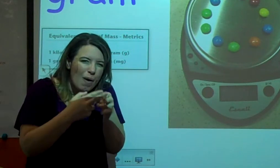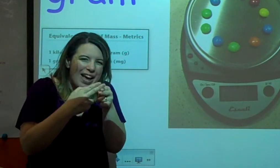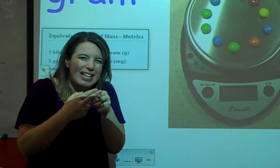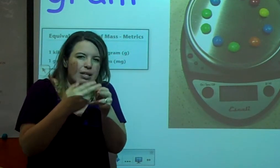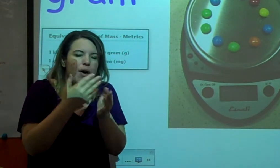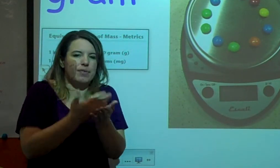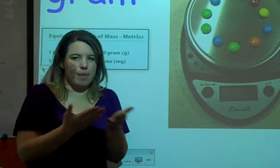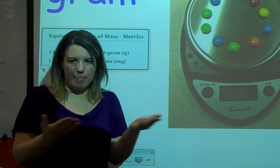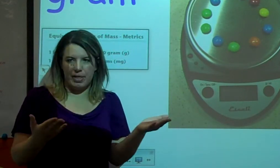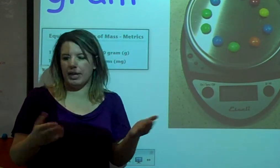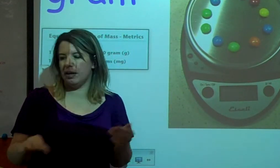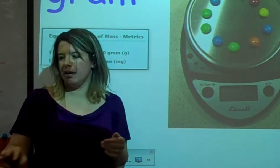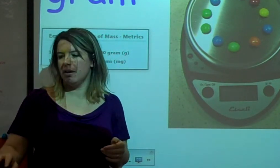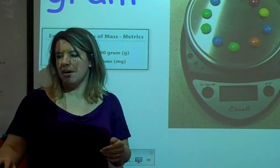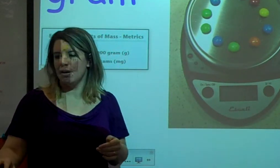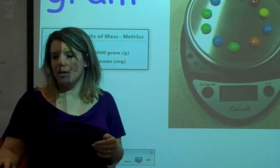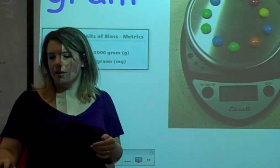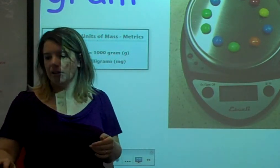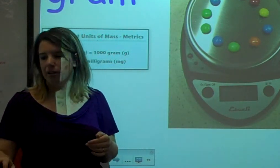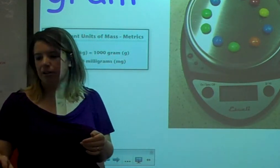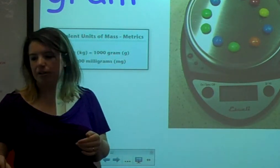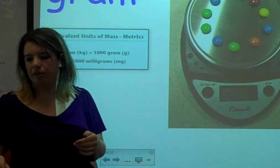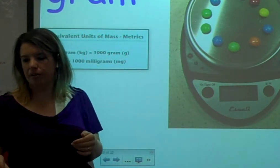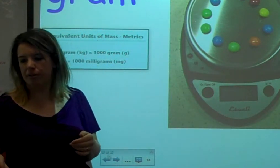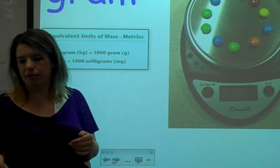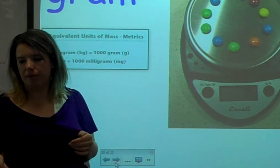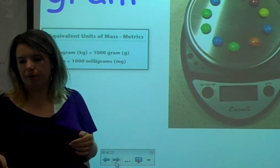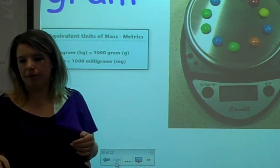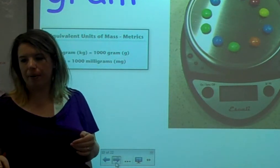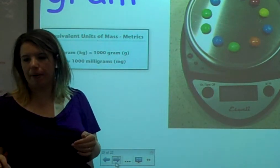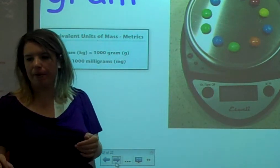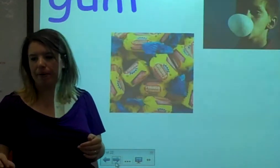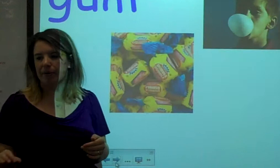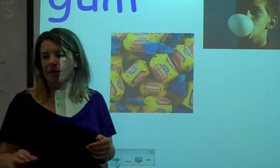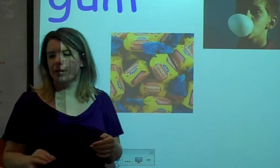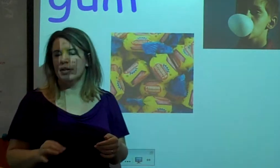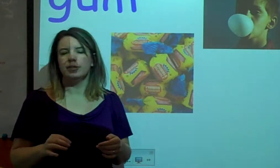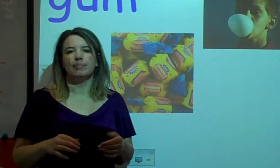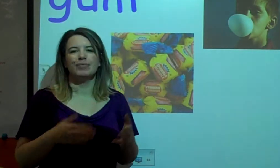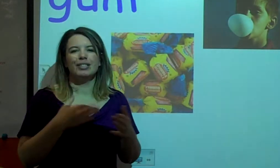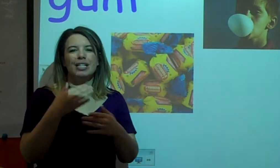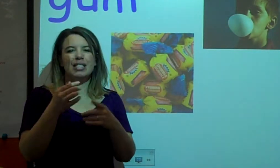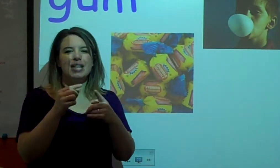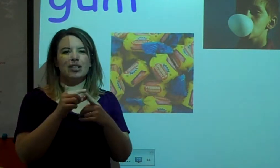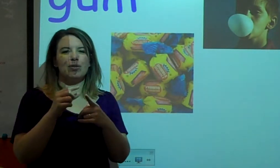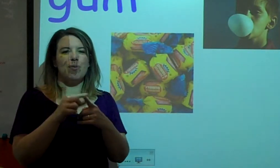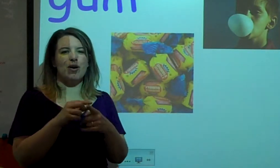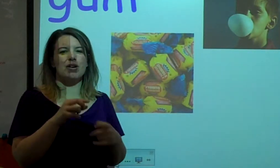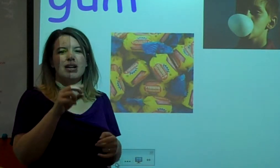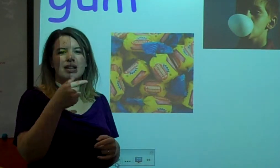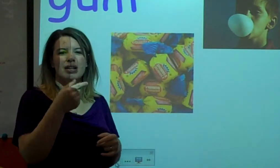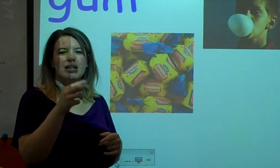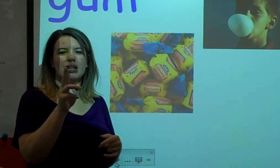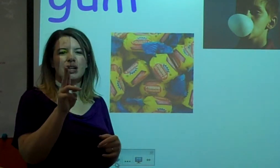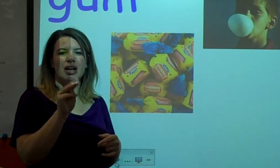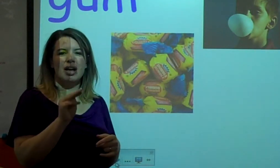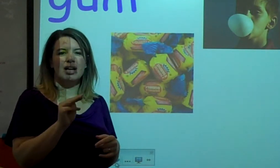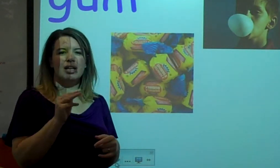weight of something. The next word,